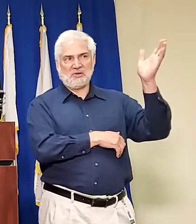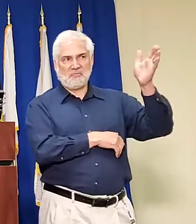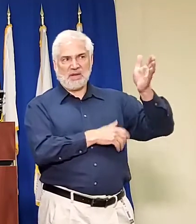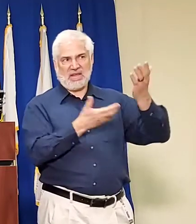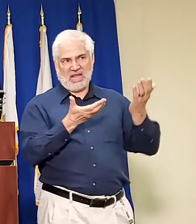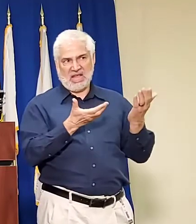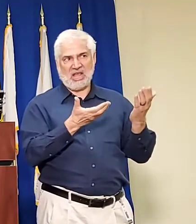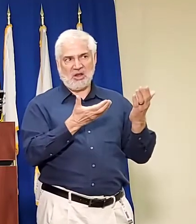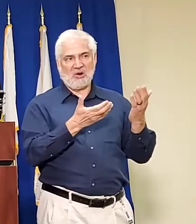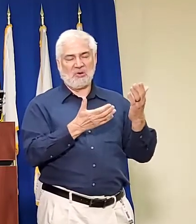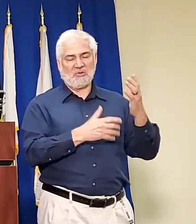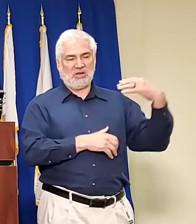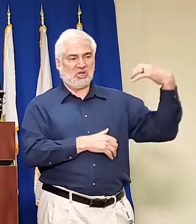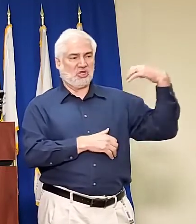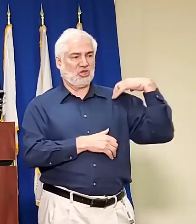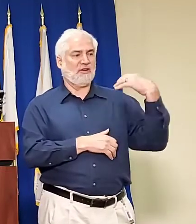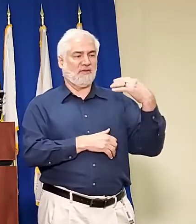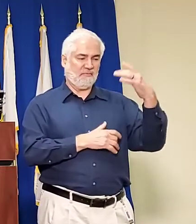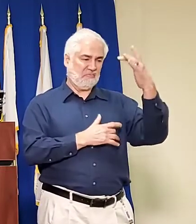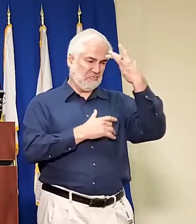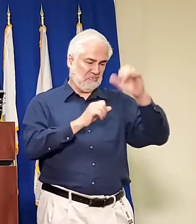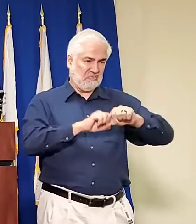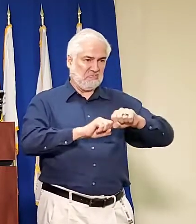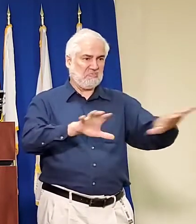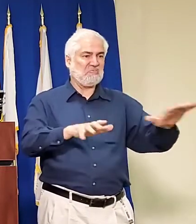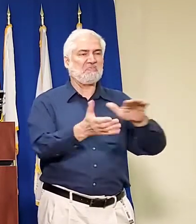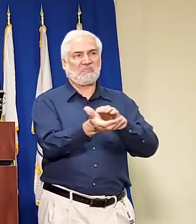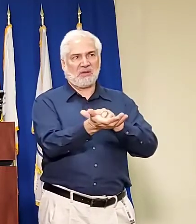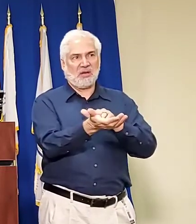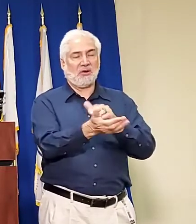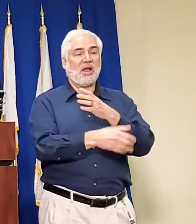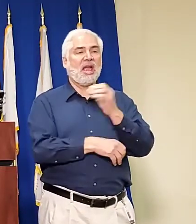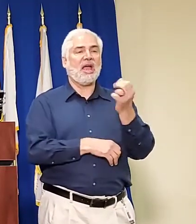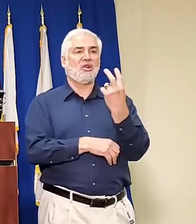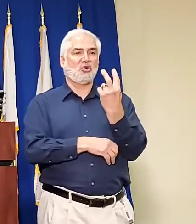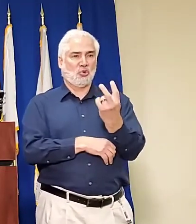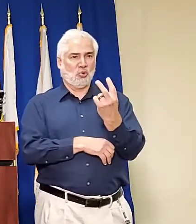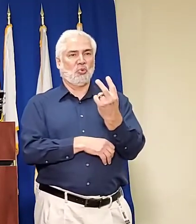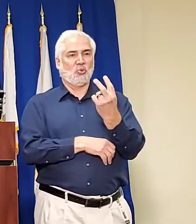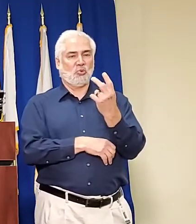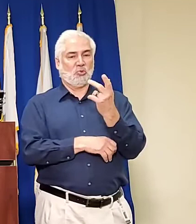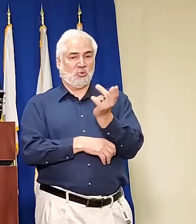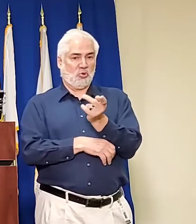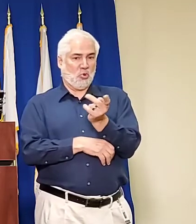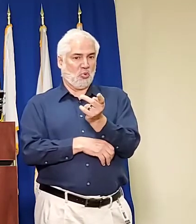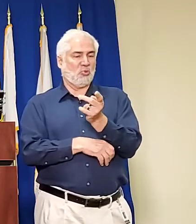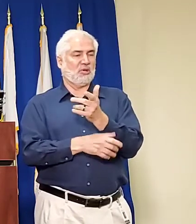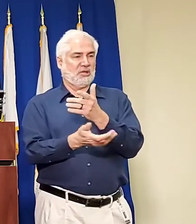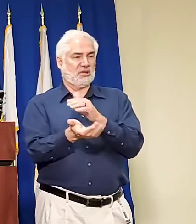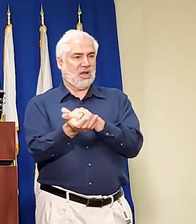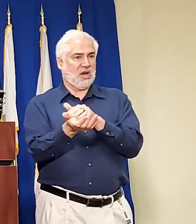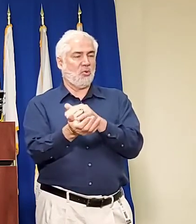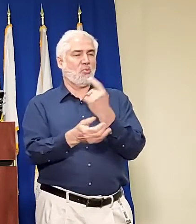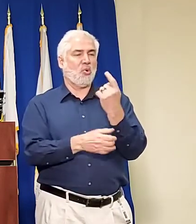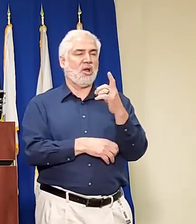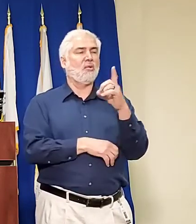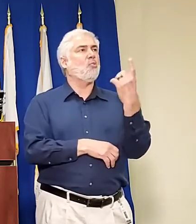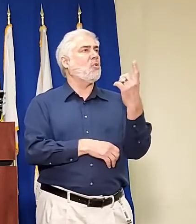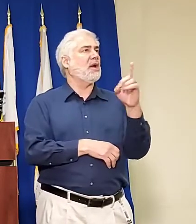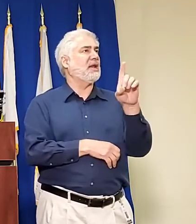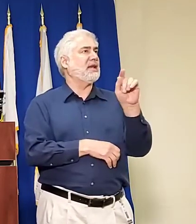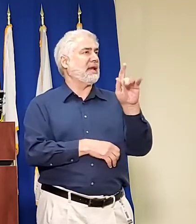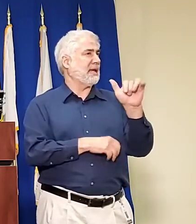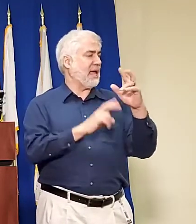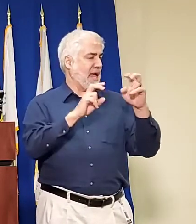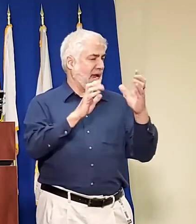here, 2 of our epidemiologists that are doing a lot of our analytics, 1 data analyst from the fire